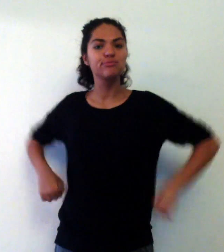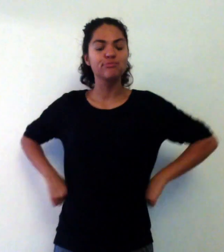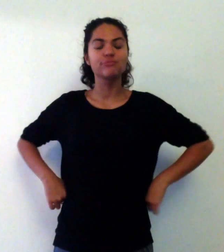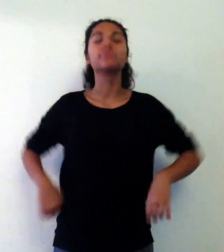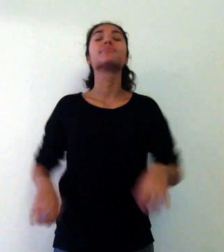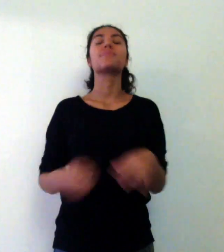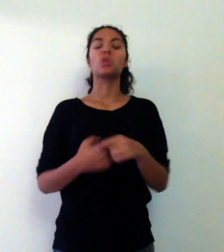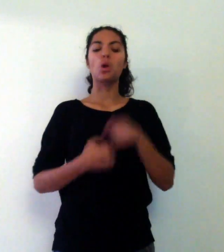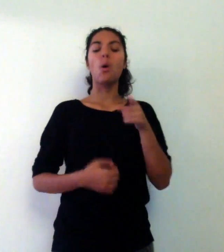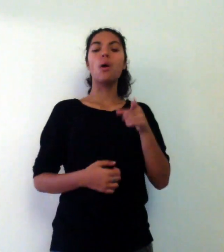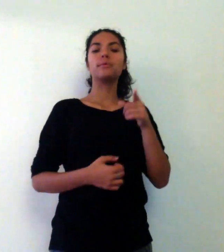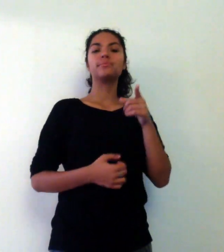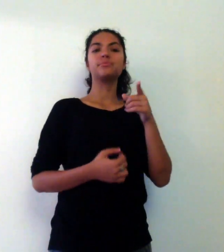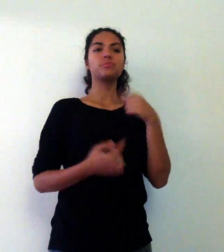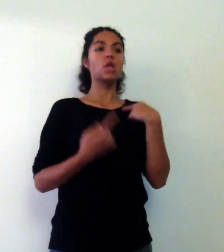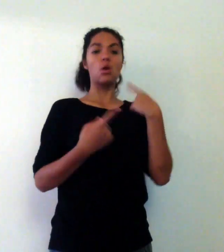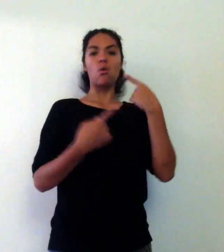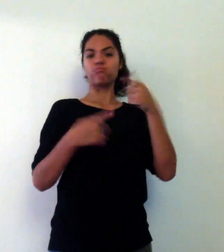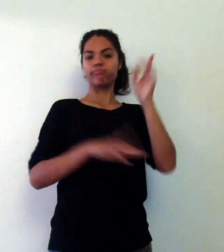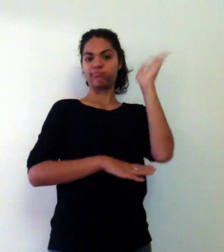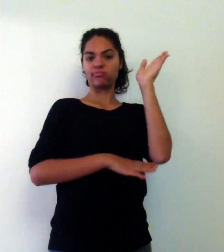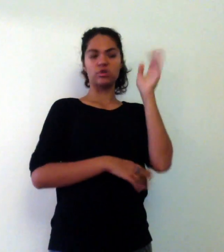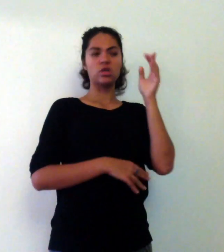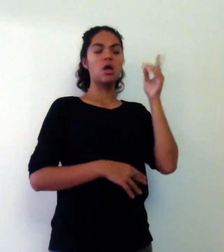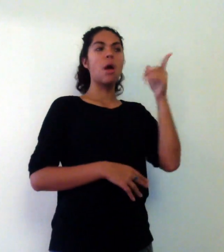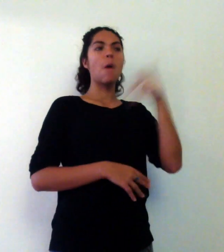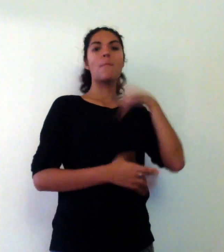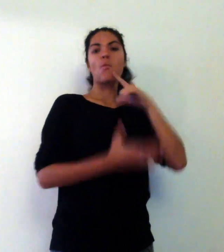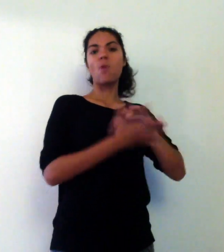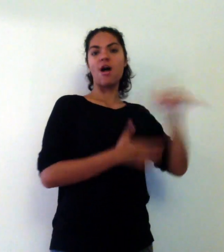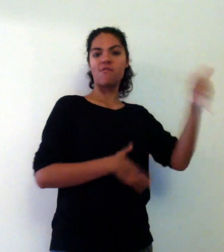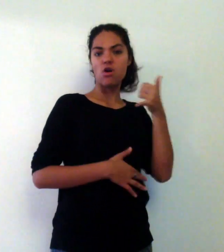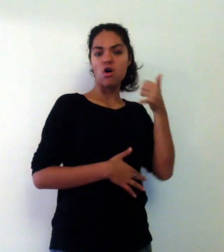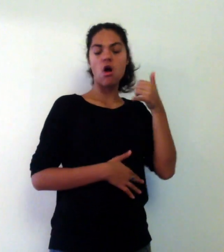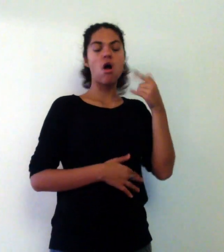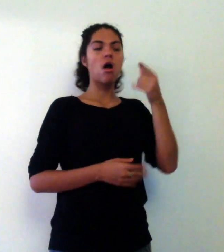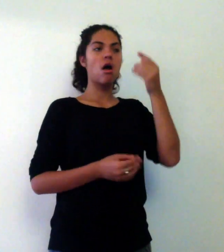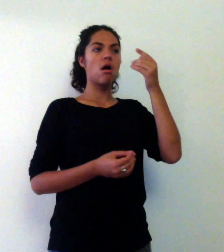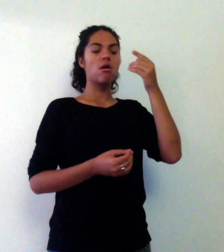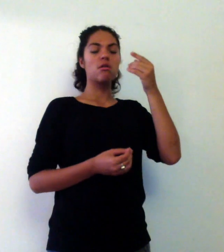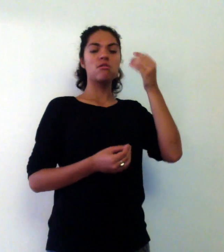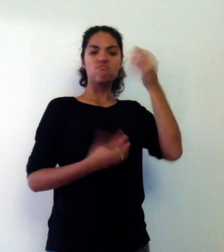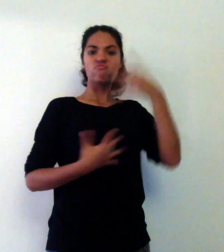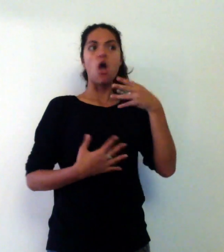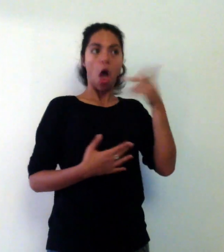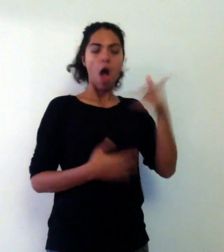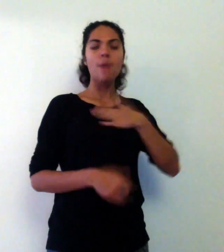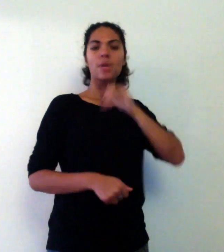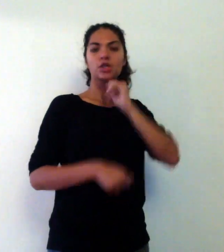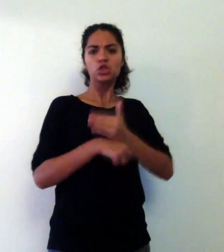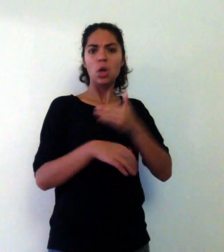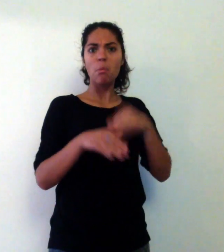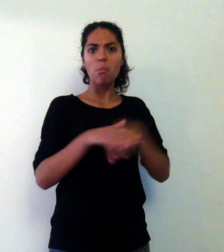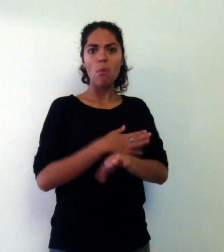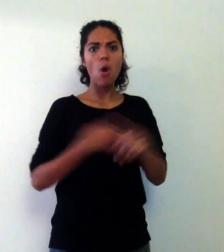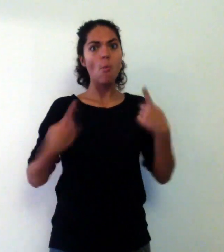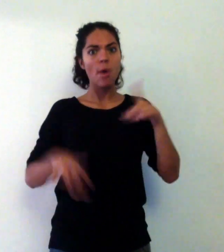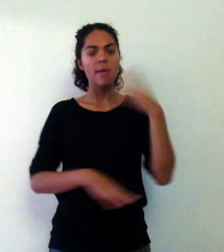the secretary said he's busy. She said, tell him he isn't. He needs to come to the phone. She didn't know what was happening. My wife was in the hospital. Naomi was